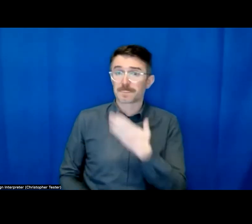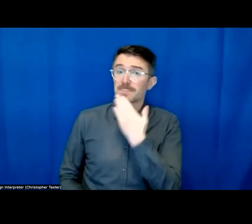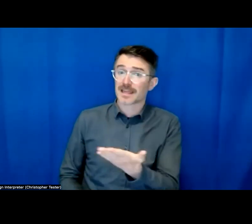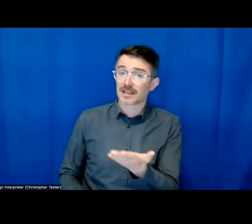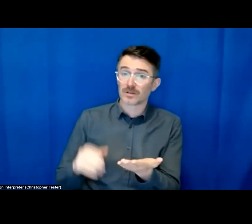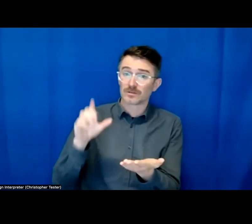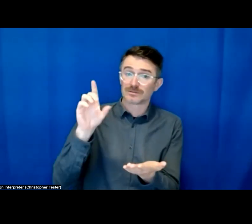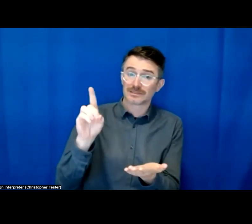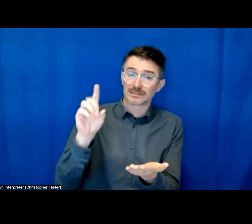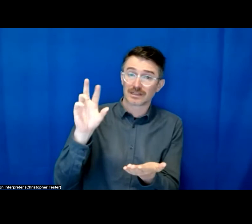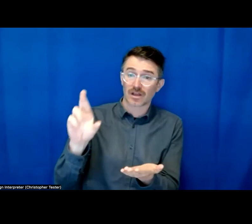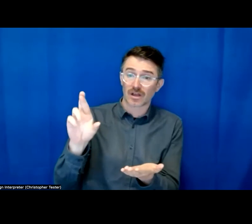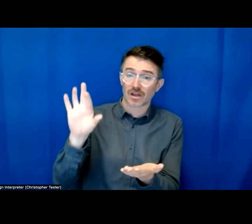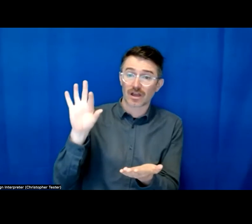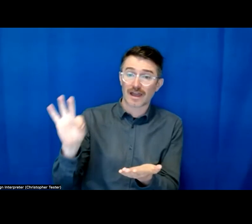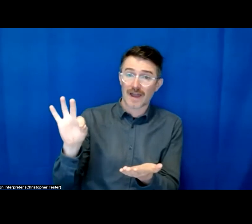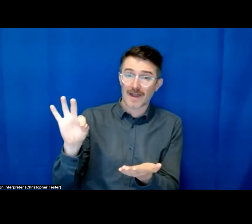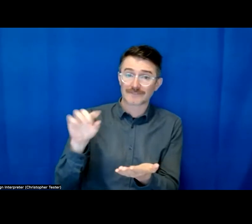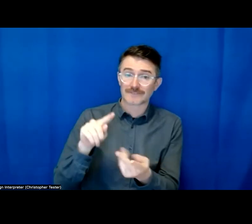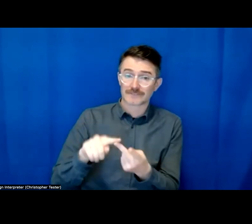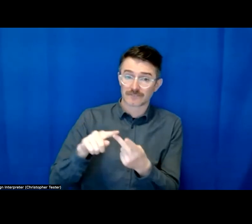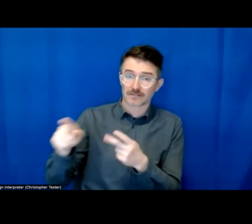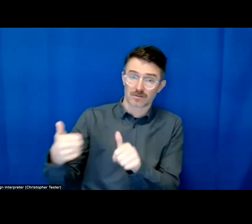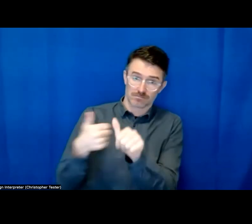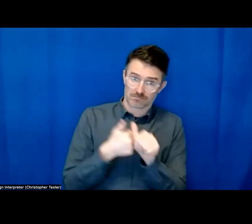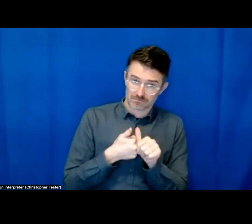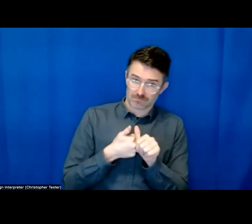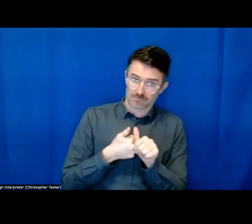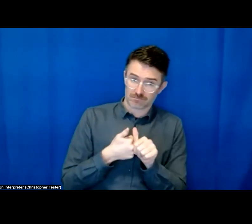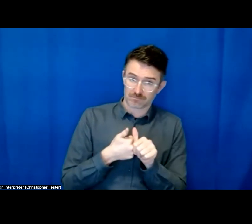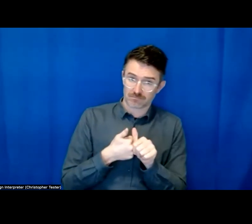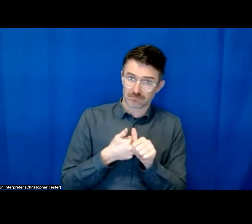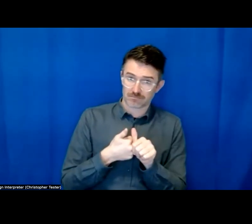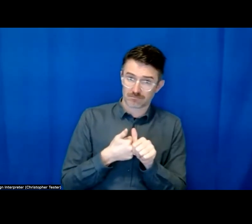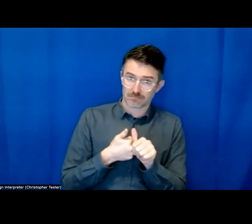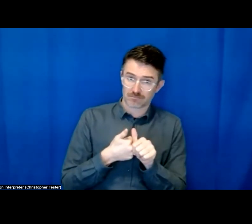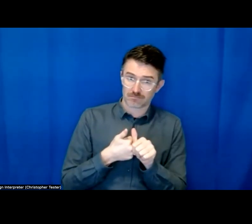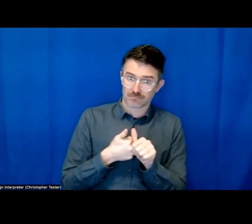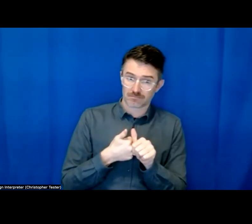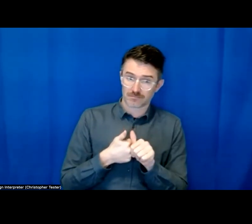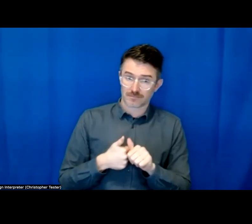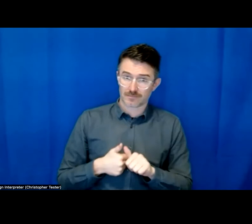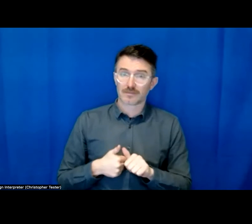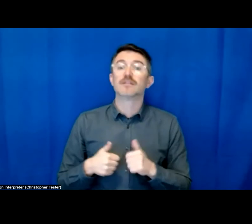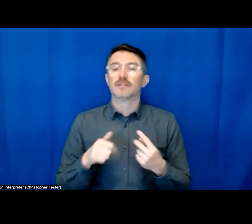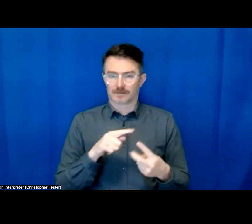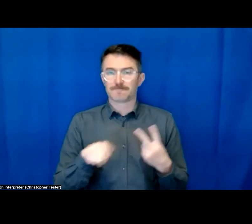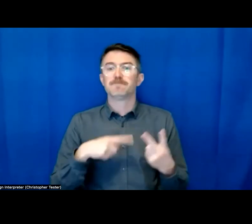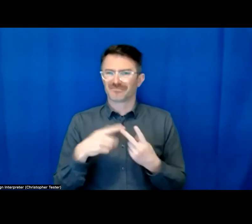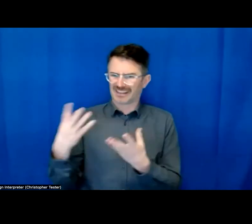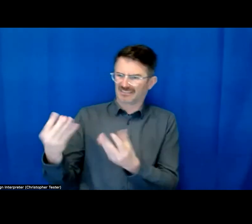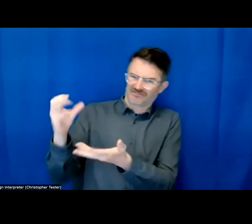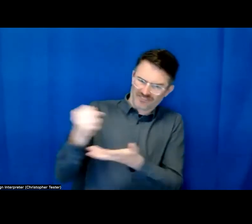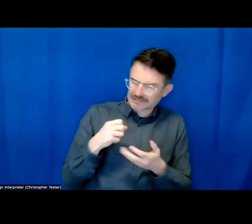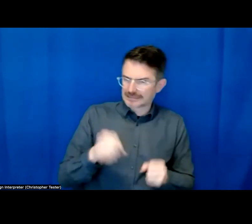South Sulawesi has strengthened Indigenous people with disabilities, especially women, to have confidence and knowledge